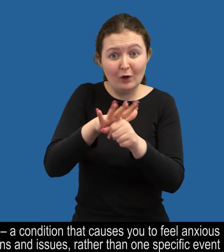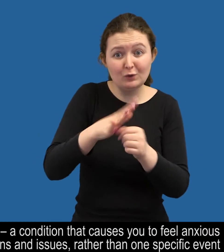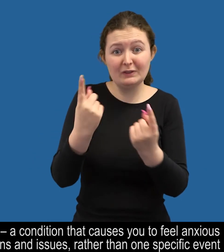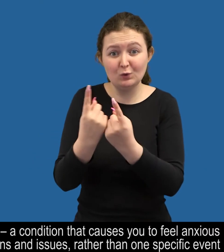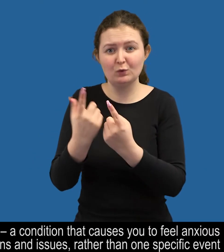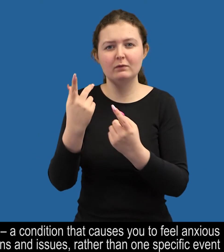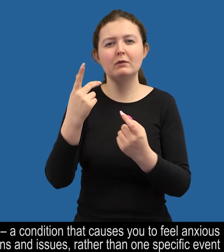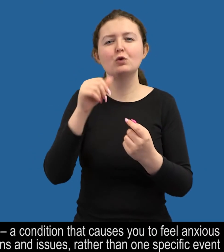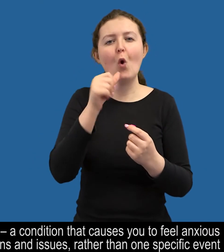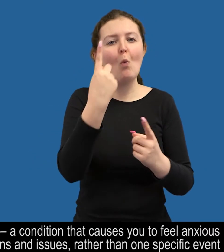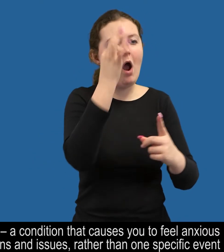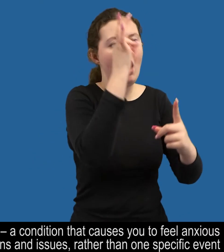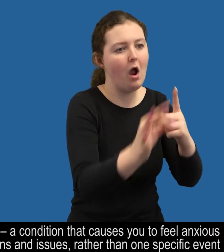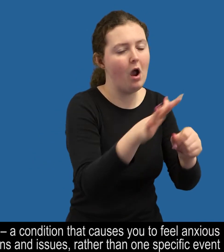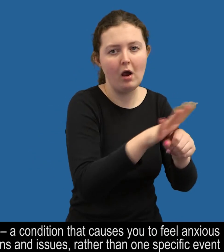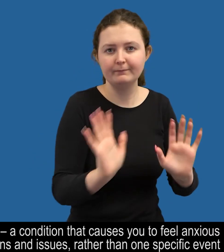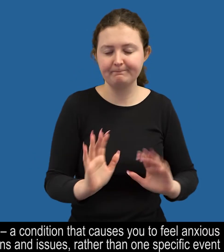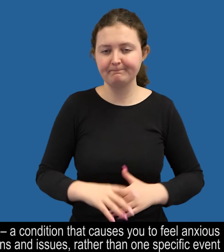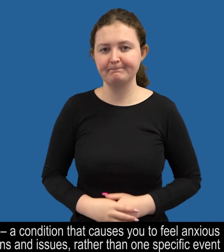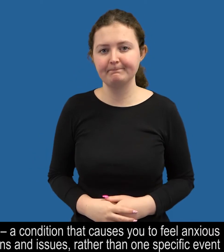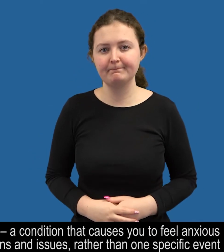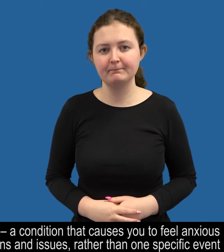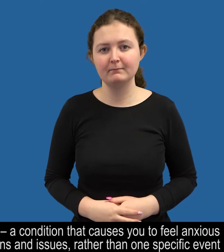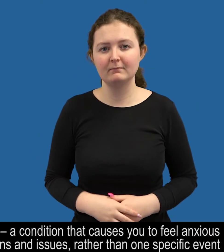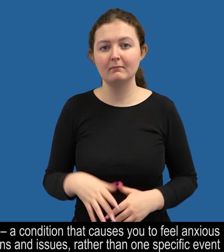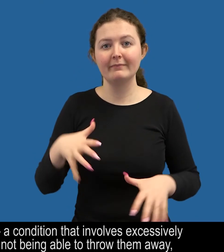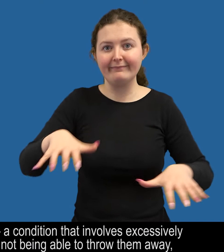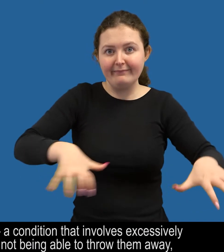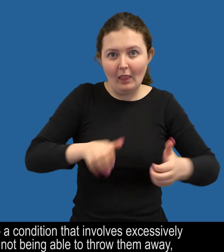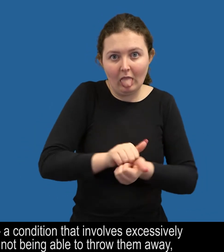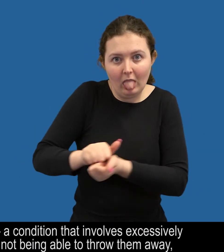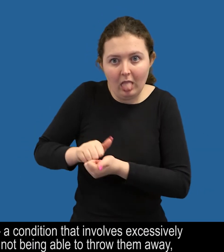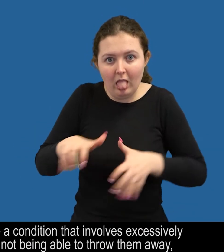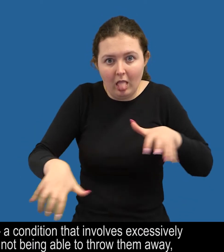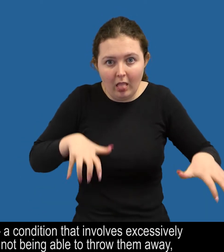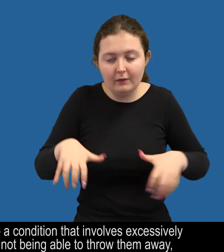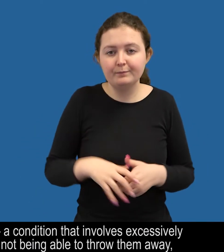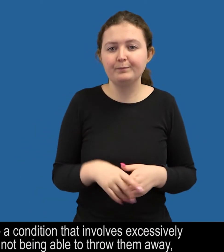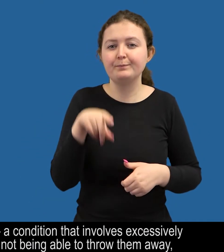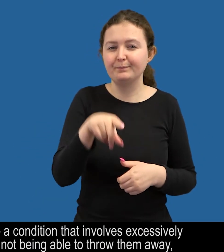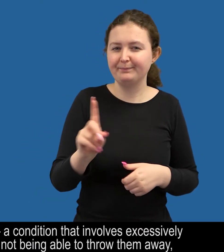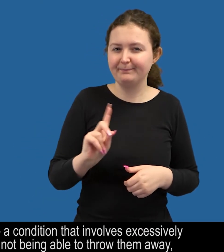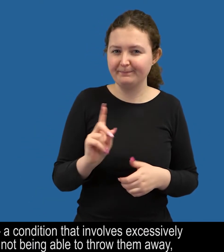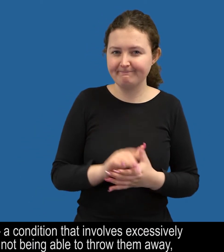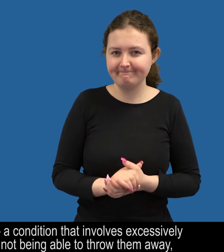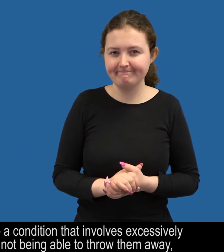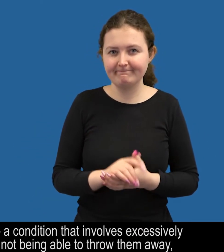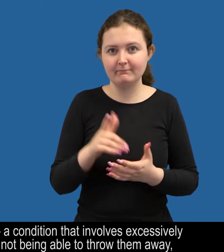anxious about a wide range of situations and issues rather than one specific event. A hoarding disorder,